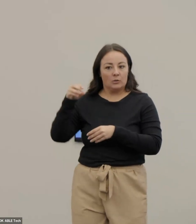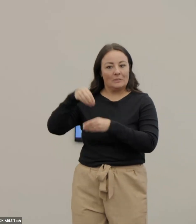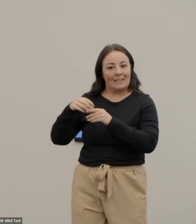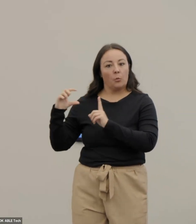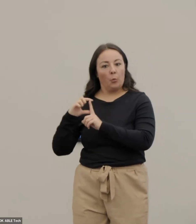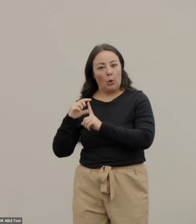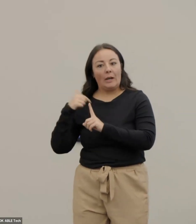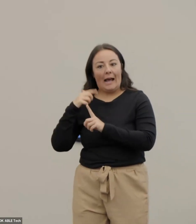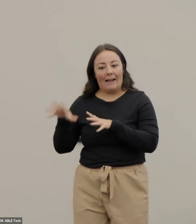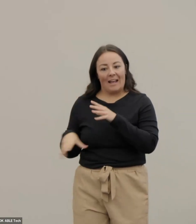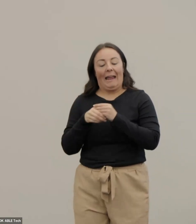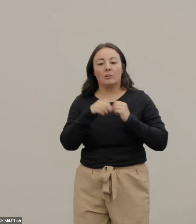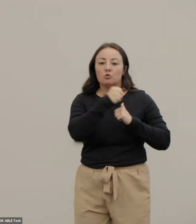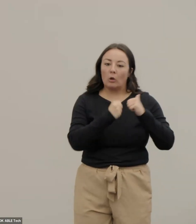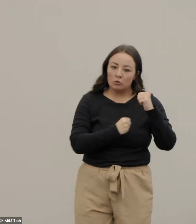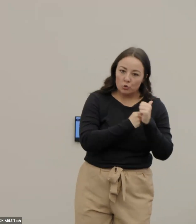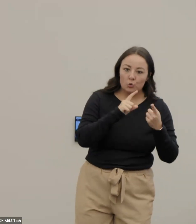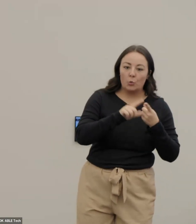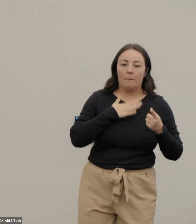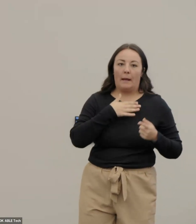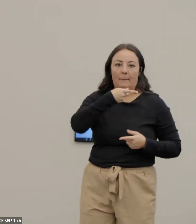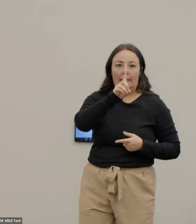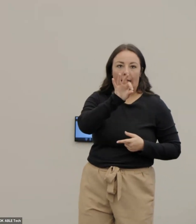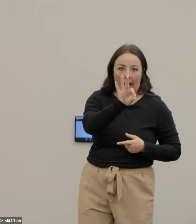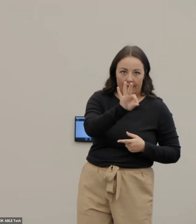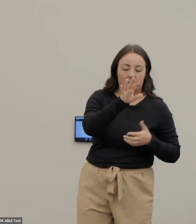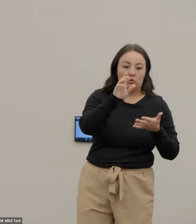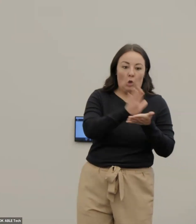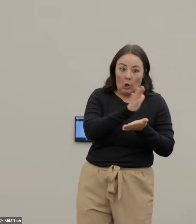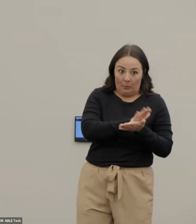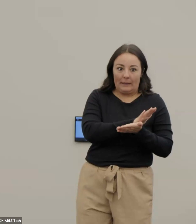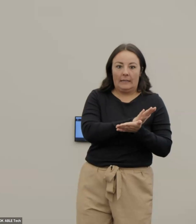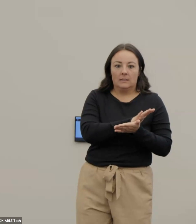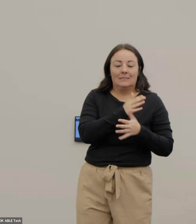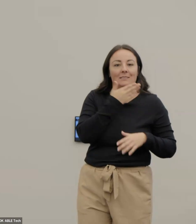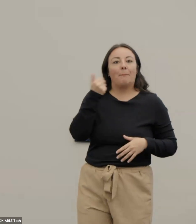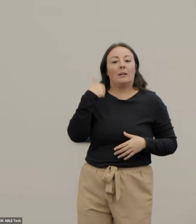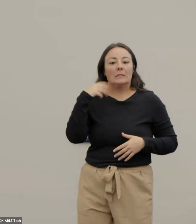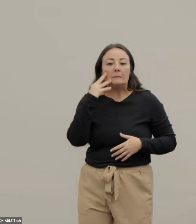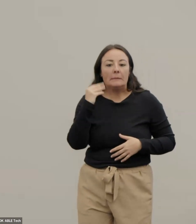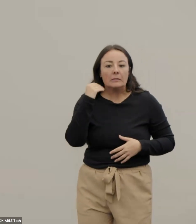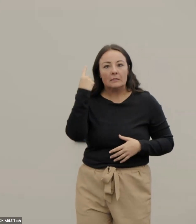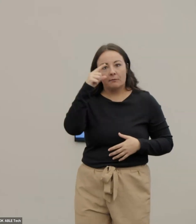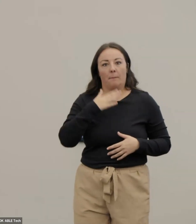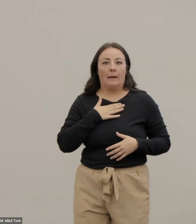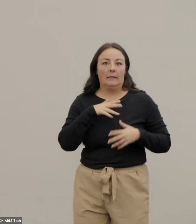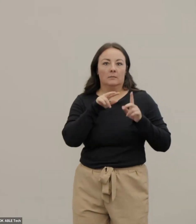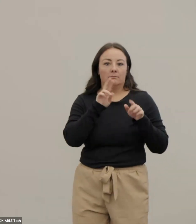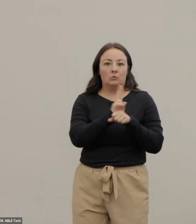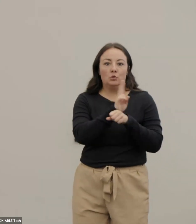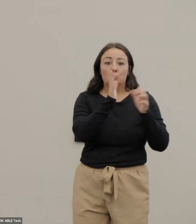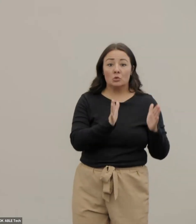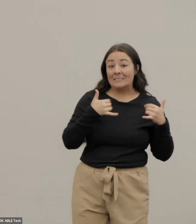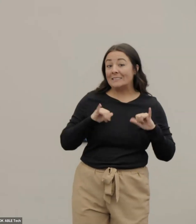my document and created a much better user experience. And do I still have a minute,